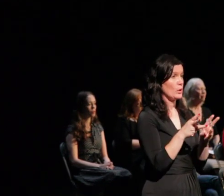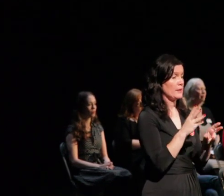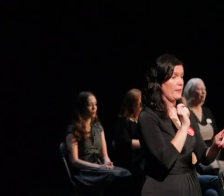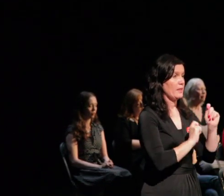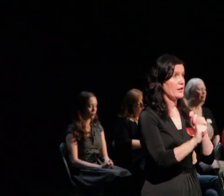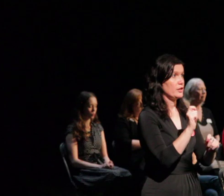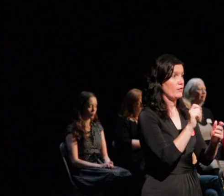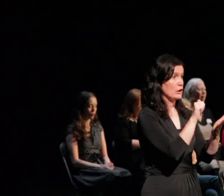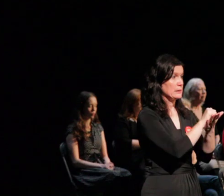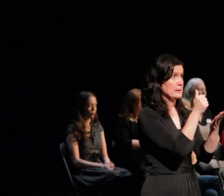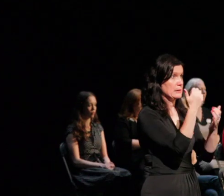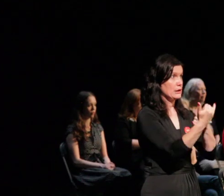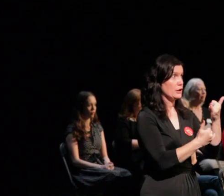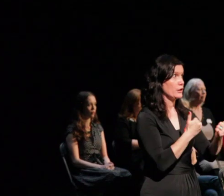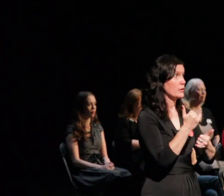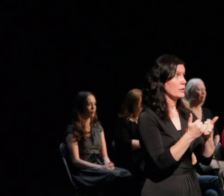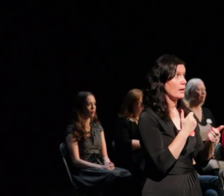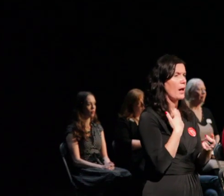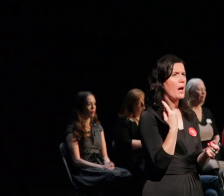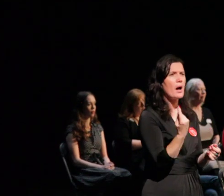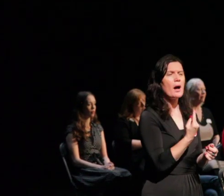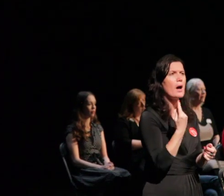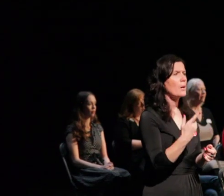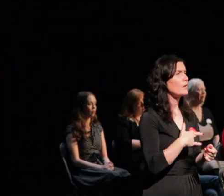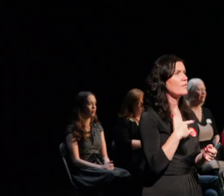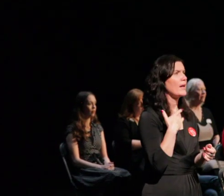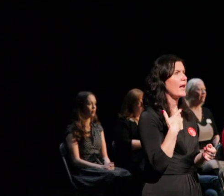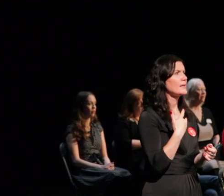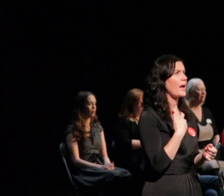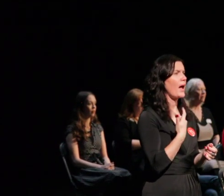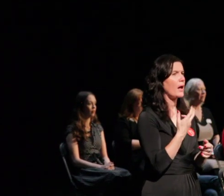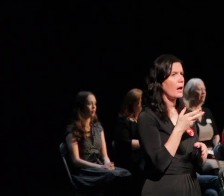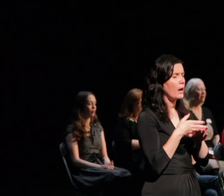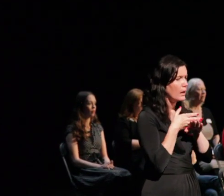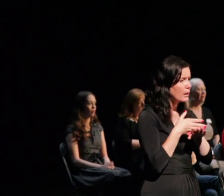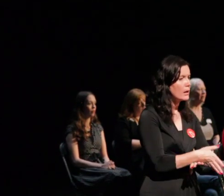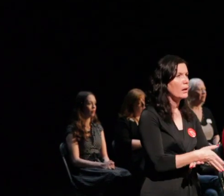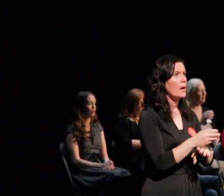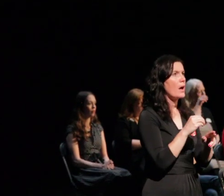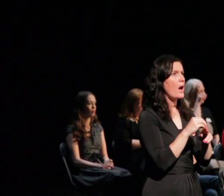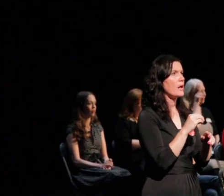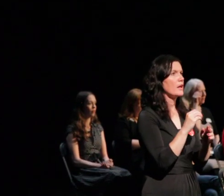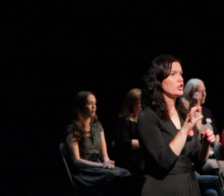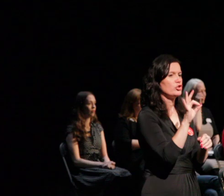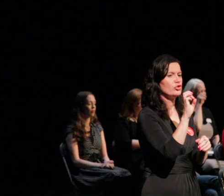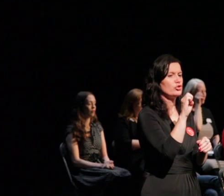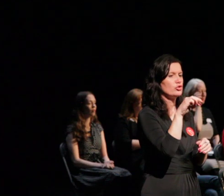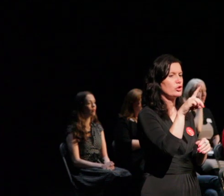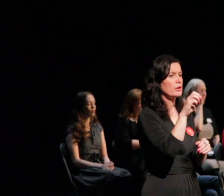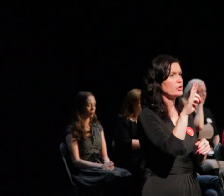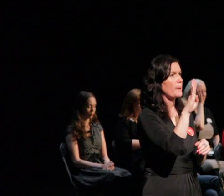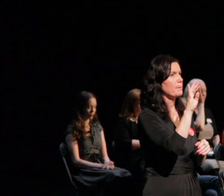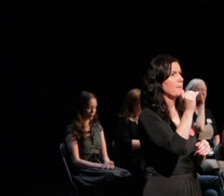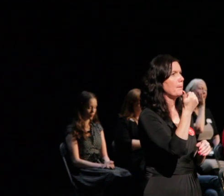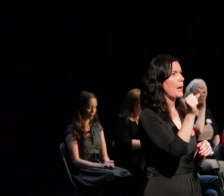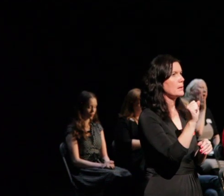theatre for 16 years, and I always felt I laboured under a gender bias. I